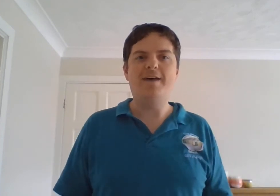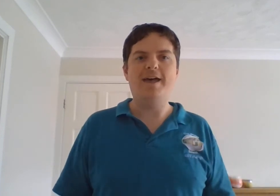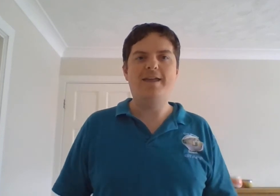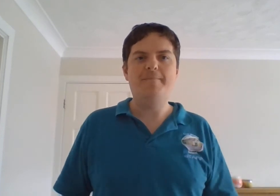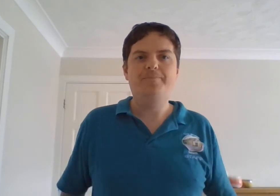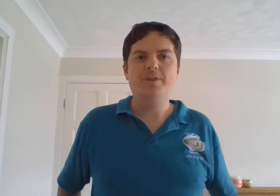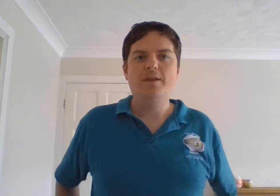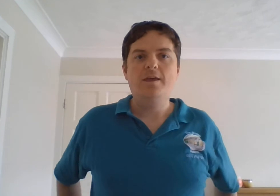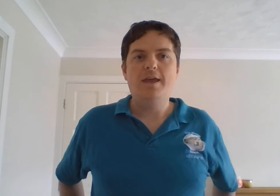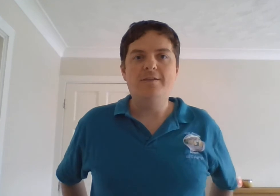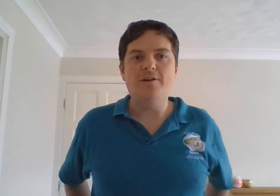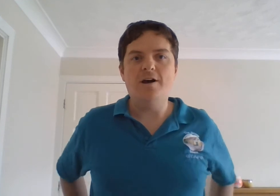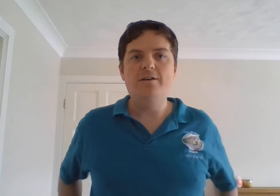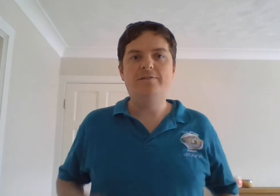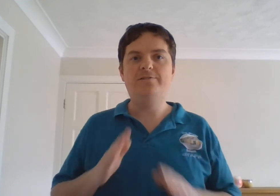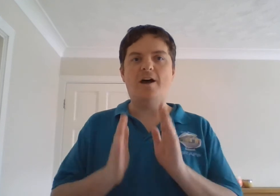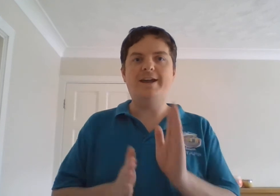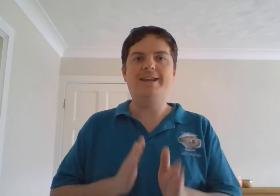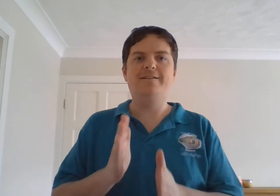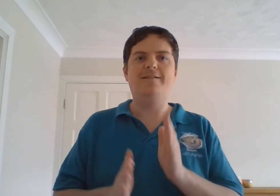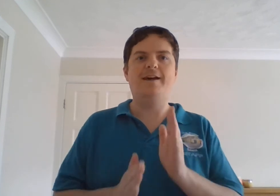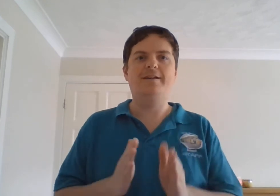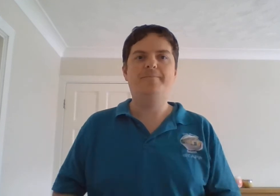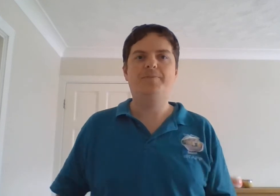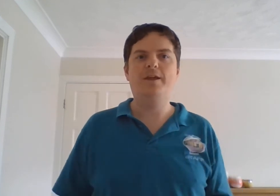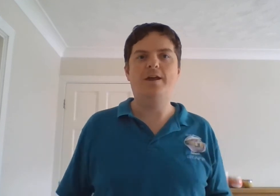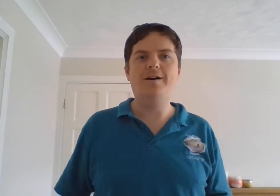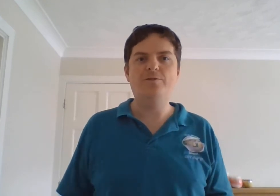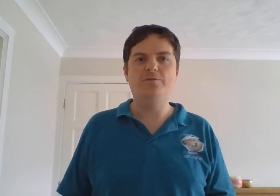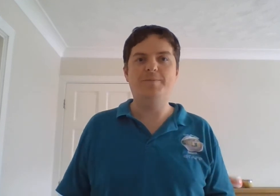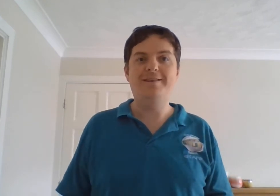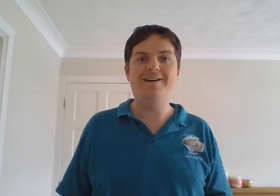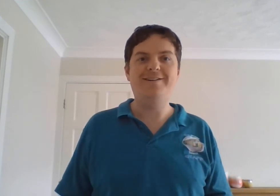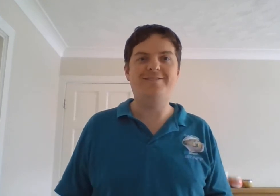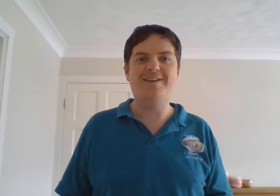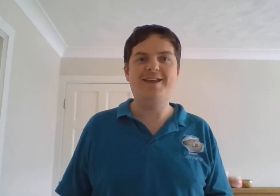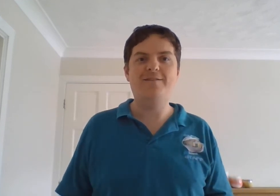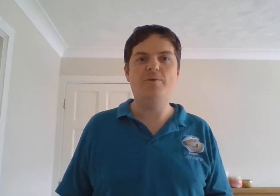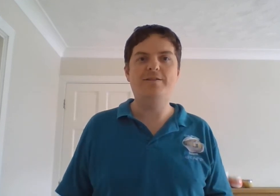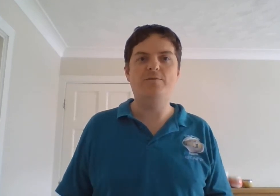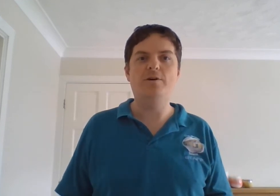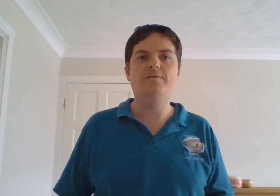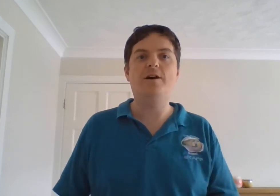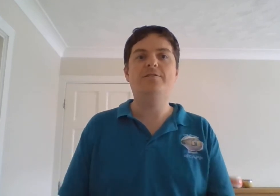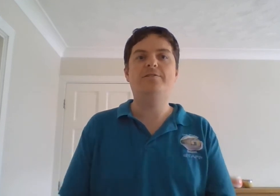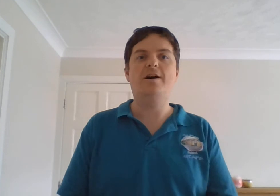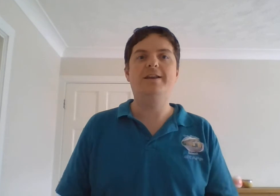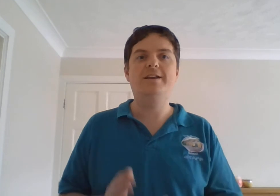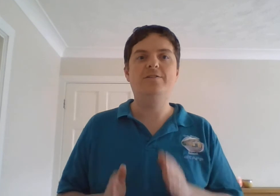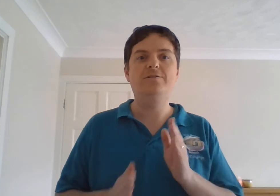today is our signing day. And I thought it'd be nice today if we did one of our signing